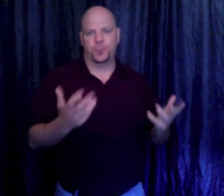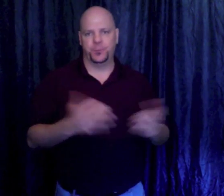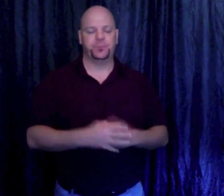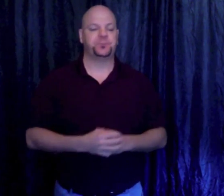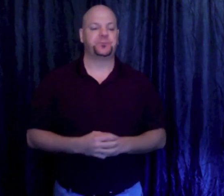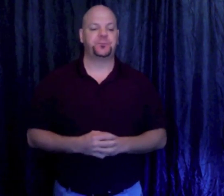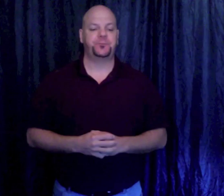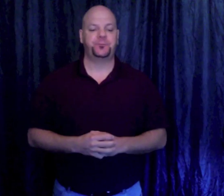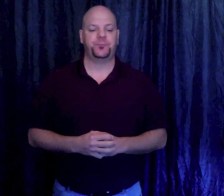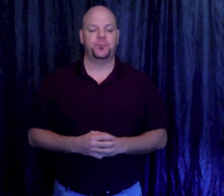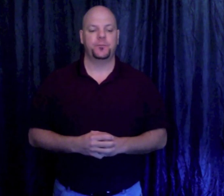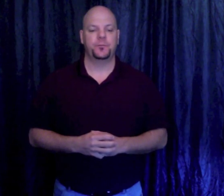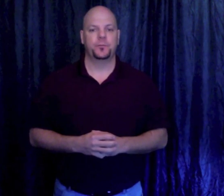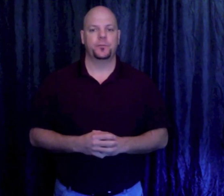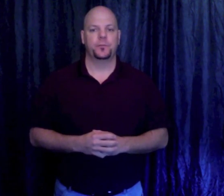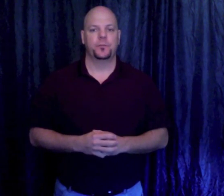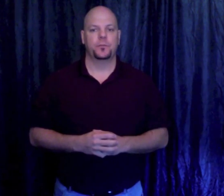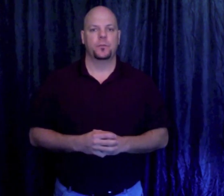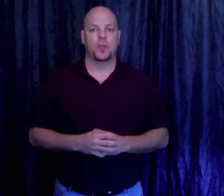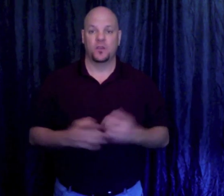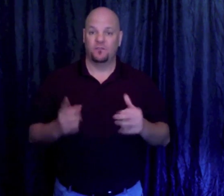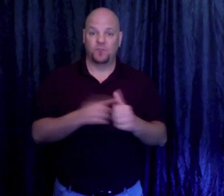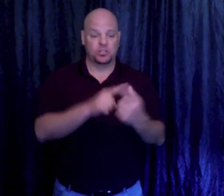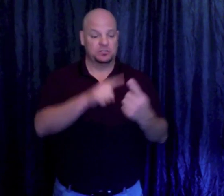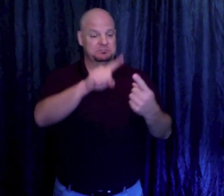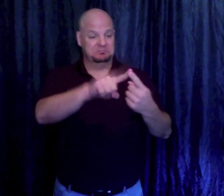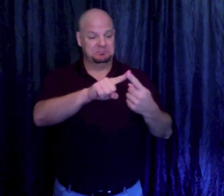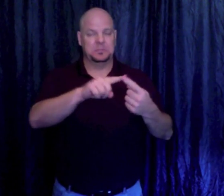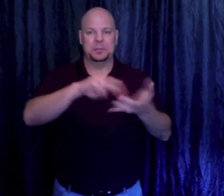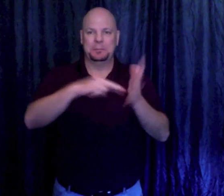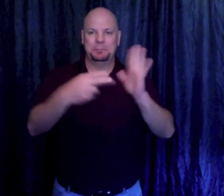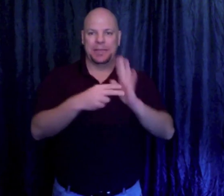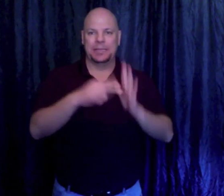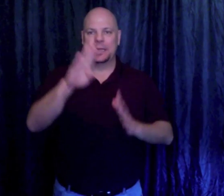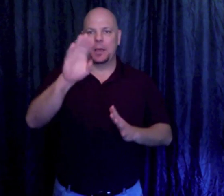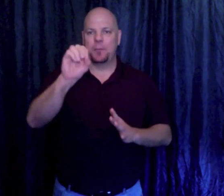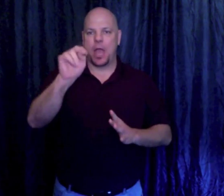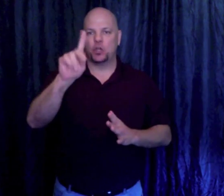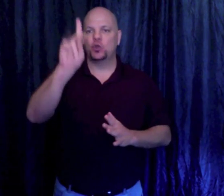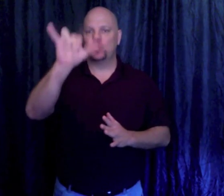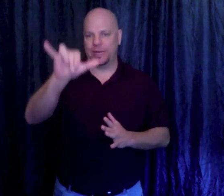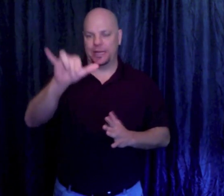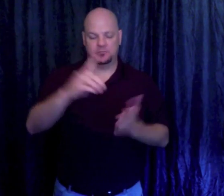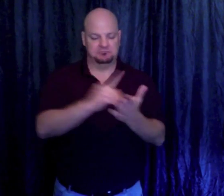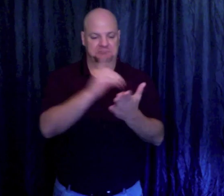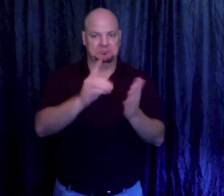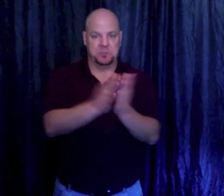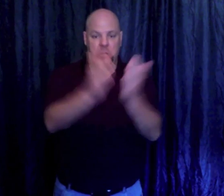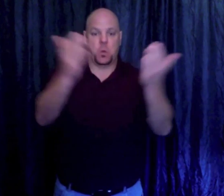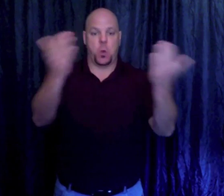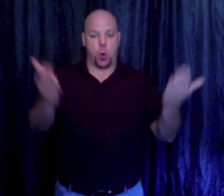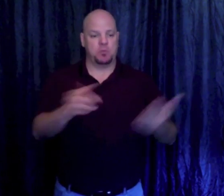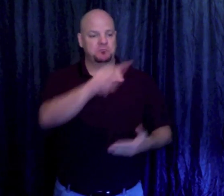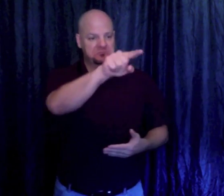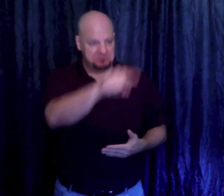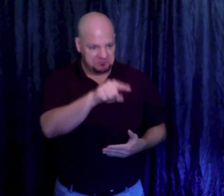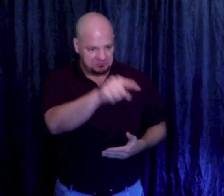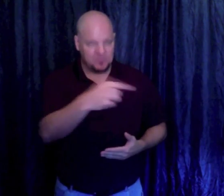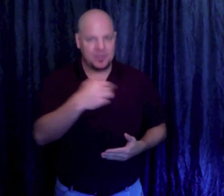So let's first talk about what a boundary is. And if you look in the dictionary, there's really two meanings there are two meanings